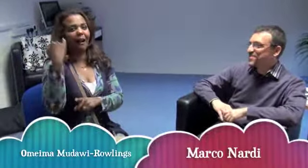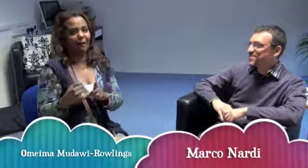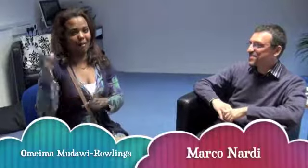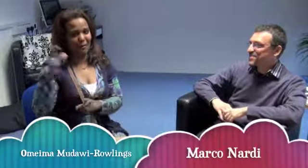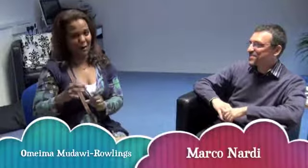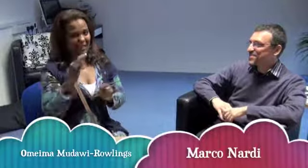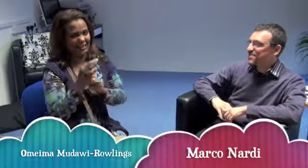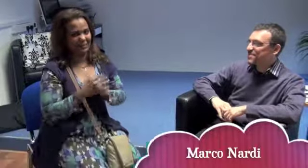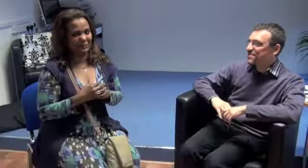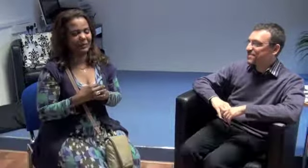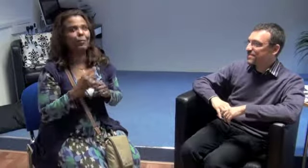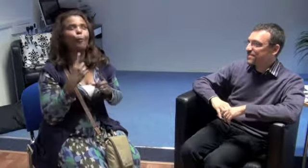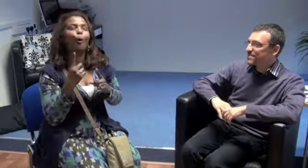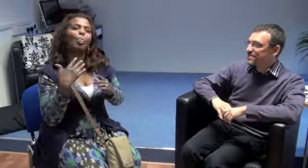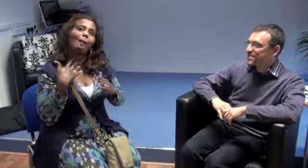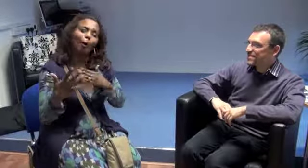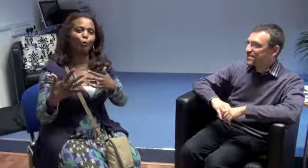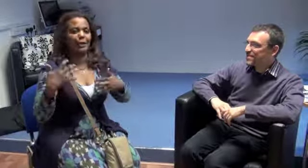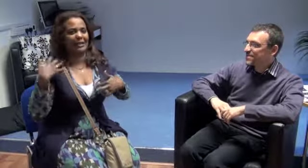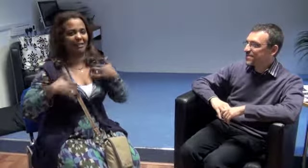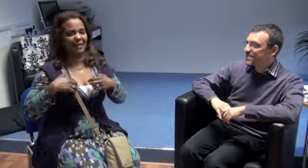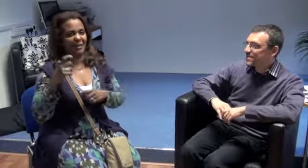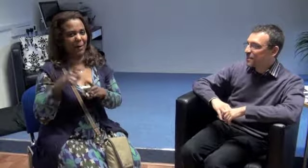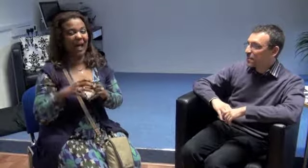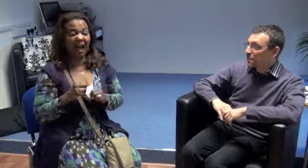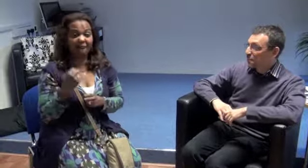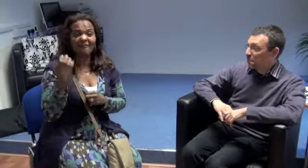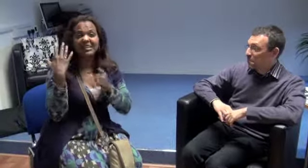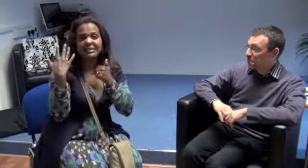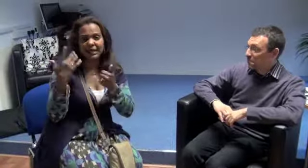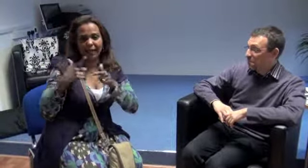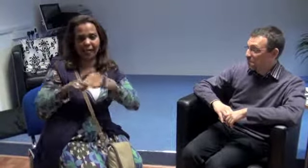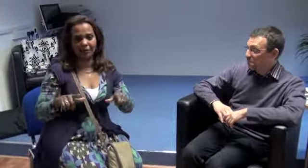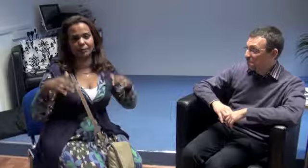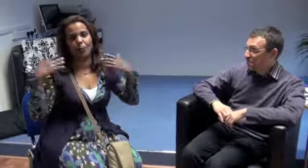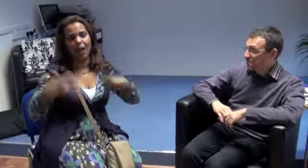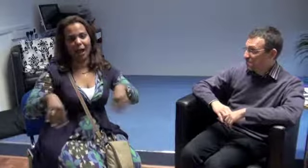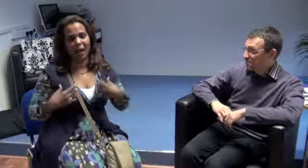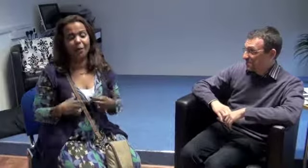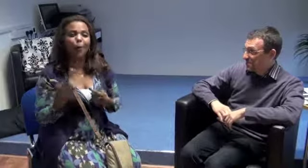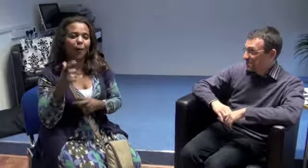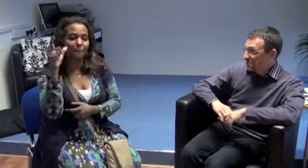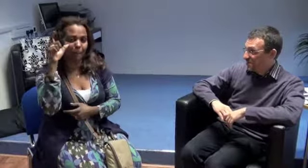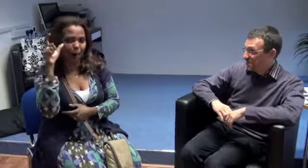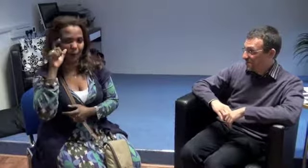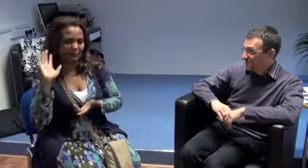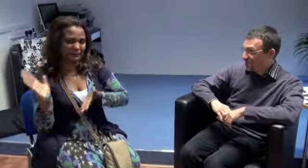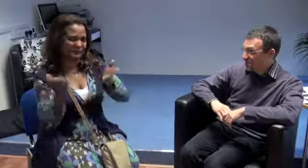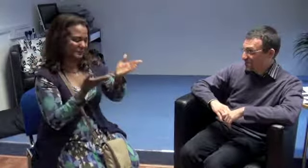So, here we are at our last interview, but we have saved one of the most exciting speakers until the end, as he's fluent in 6